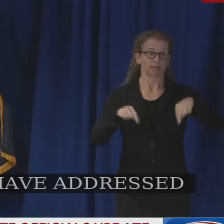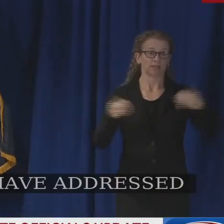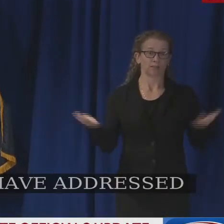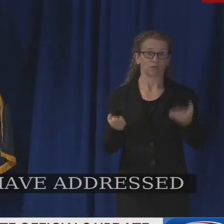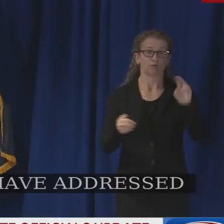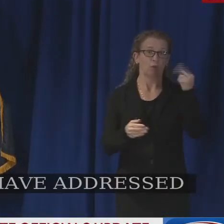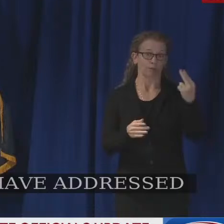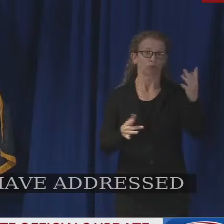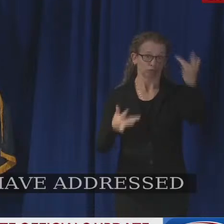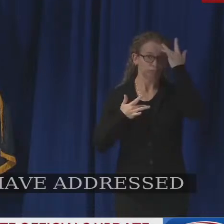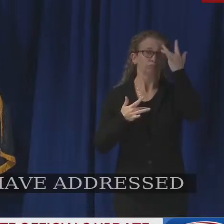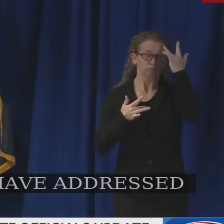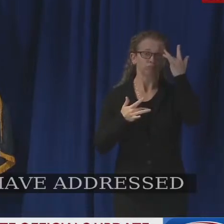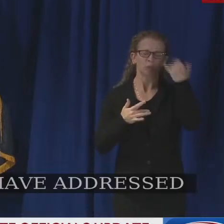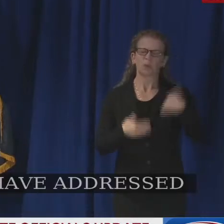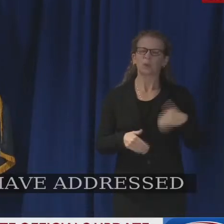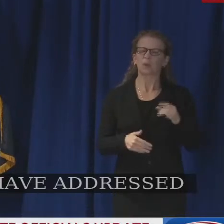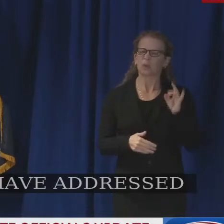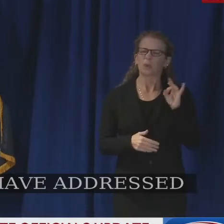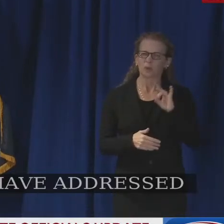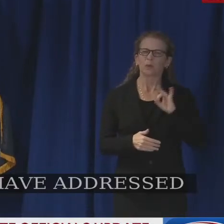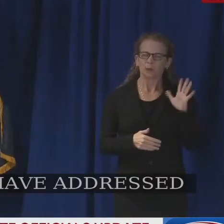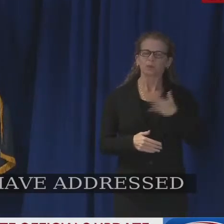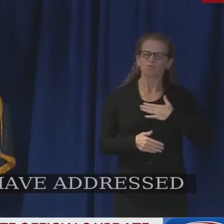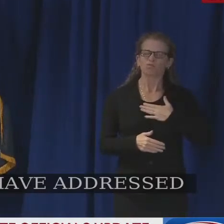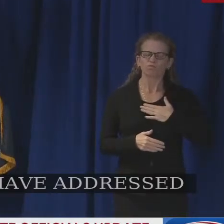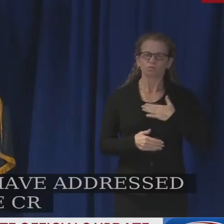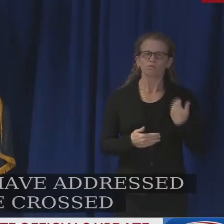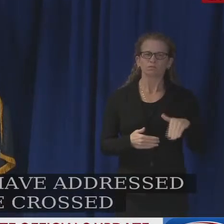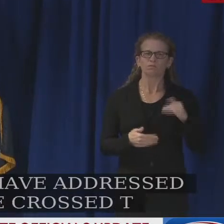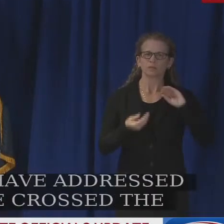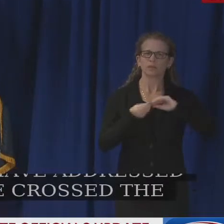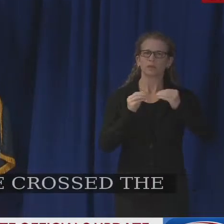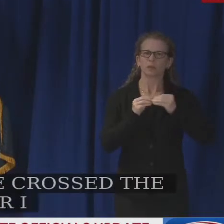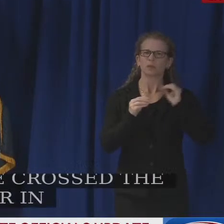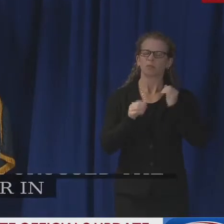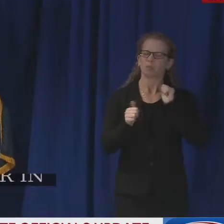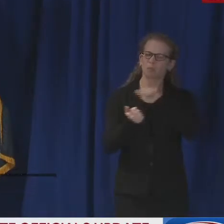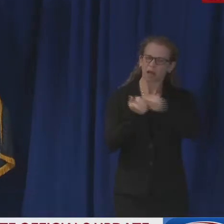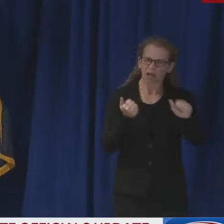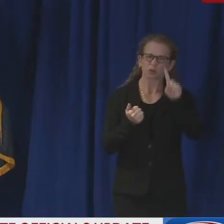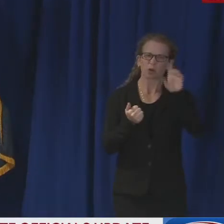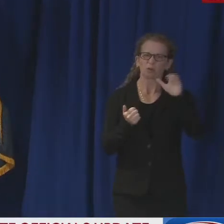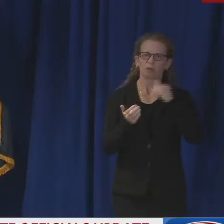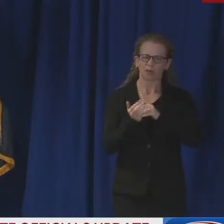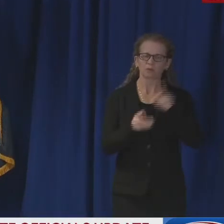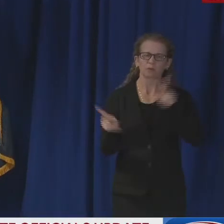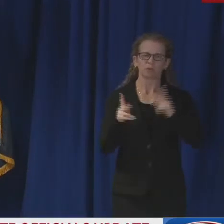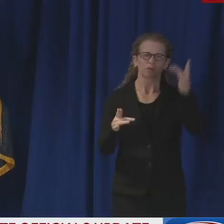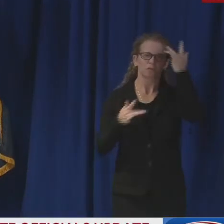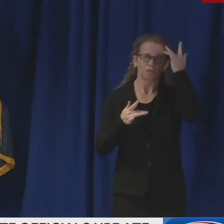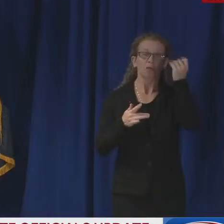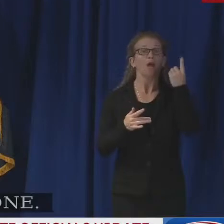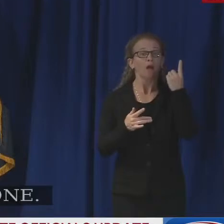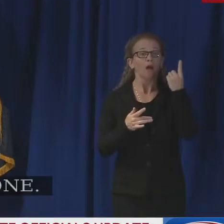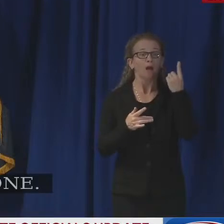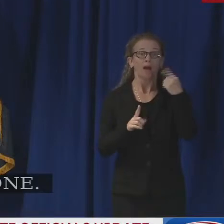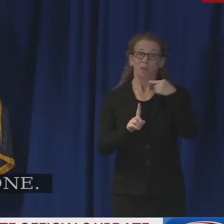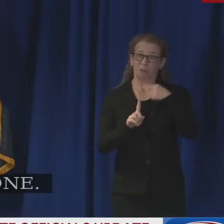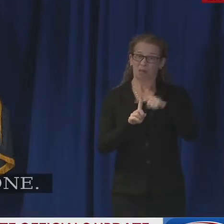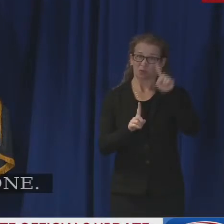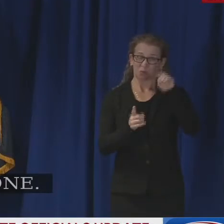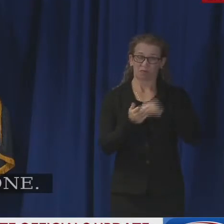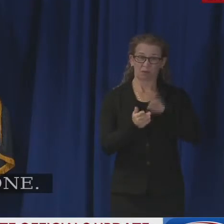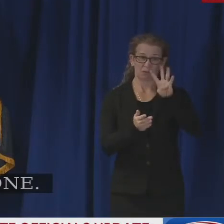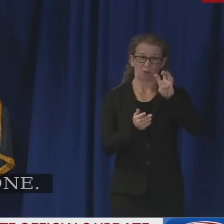Hampshire. It's a bit of a grim milestone, I suppose you could look at it that way, but let's also remember there are 1,400 lives that have been